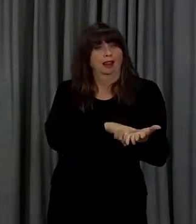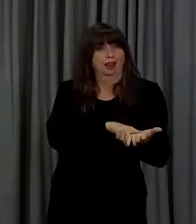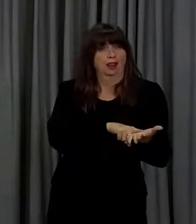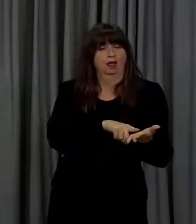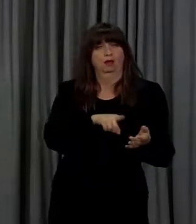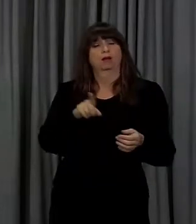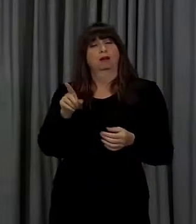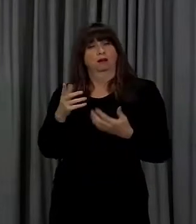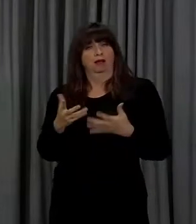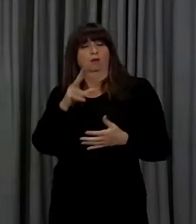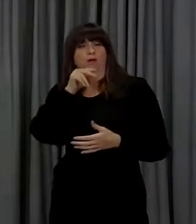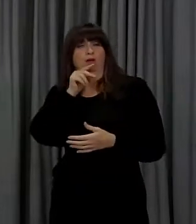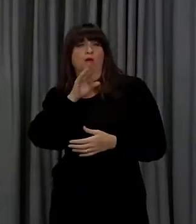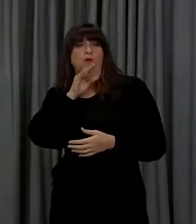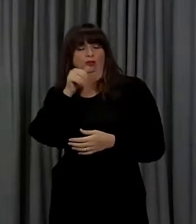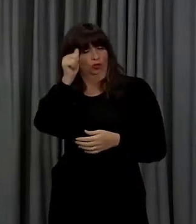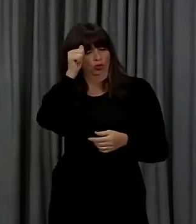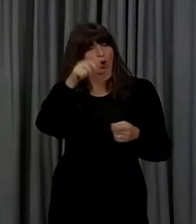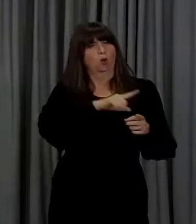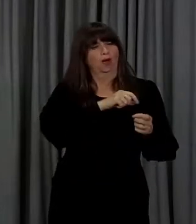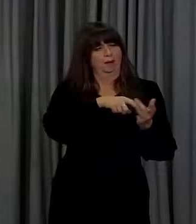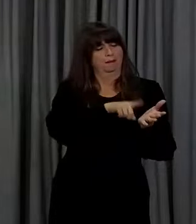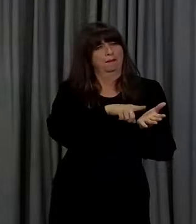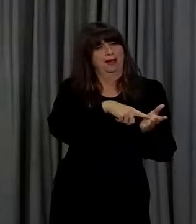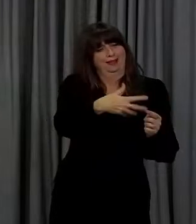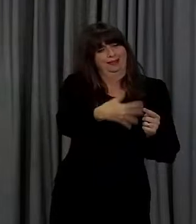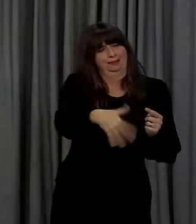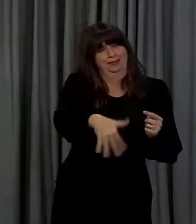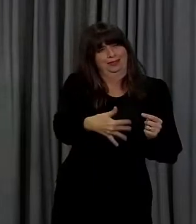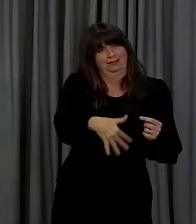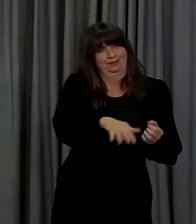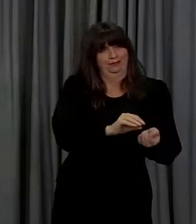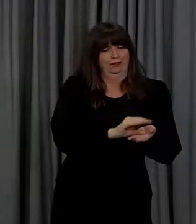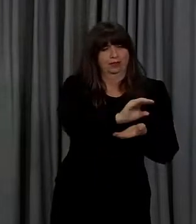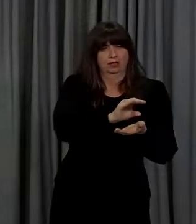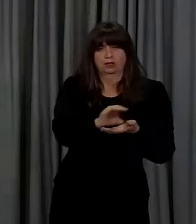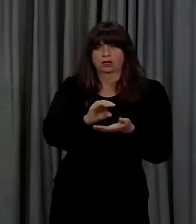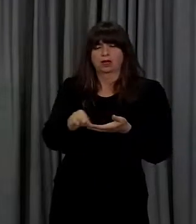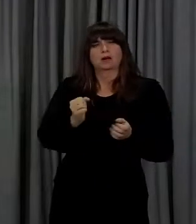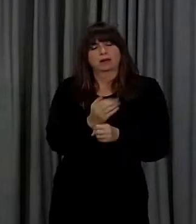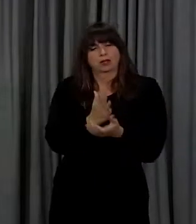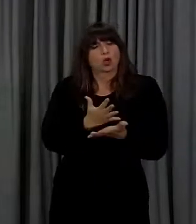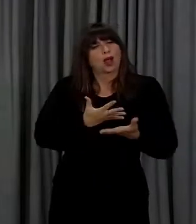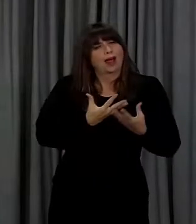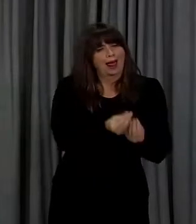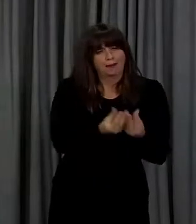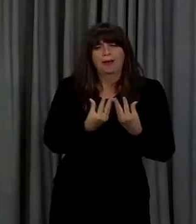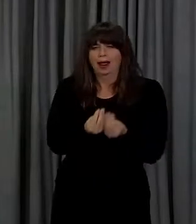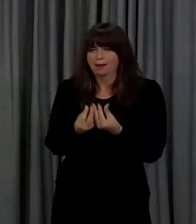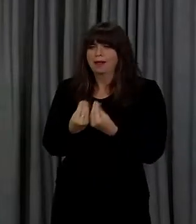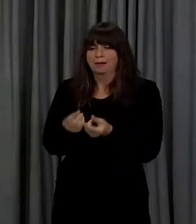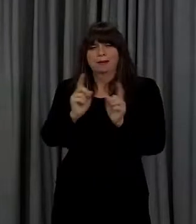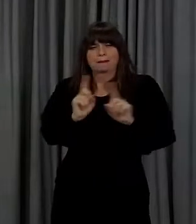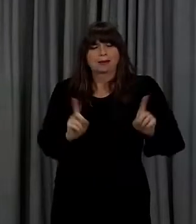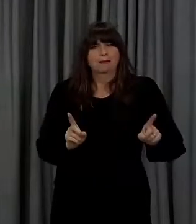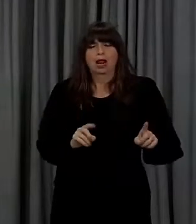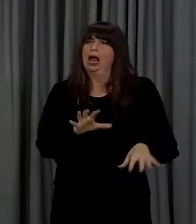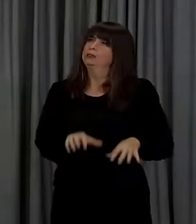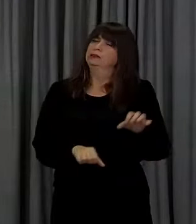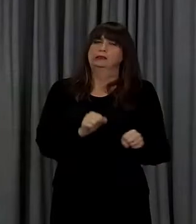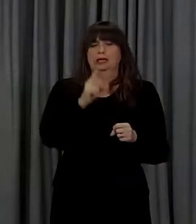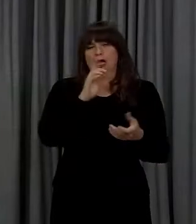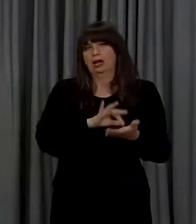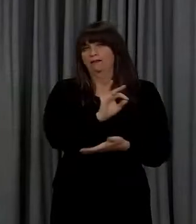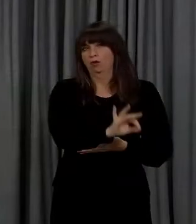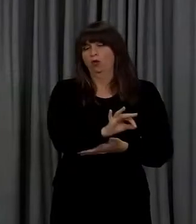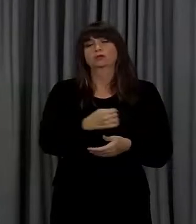flaen llaw, un taliad cymorth tanwydd gaeaf. Mae cefnogaeth ar gael i'ch helpu chi gadw'n gynnes ag I aros yn iach